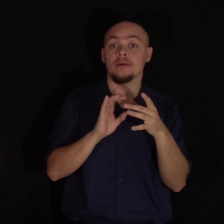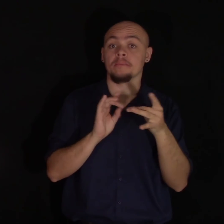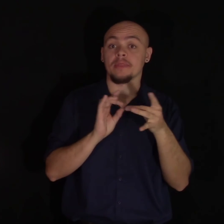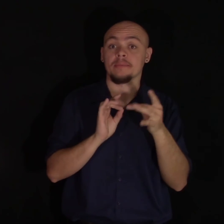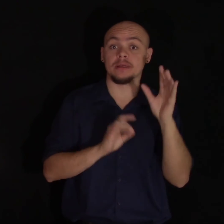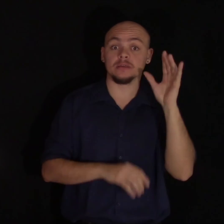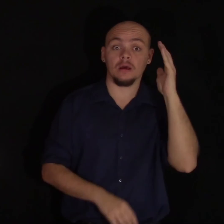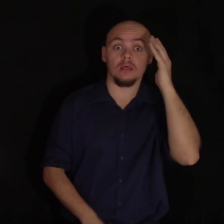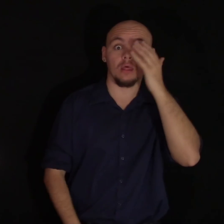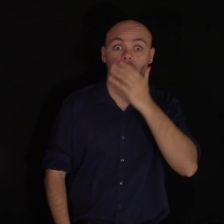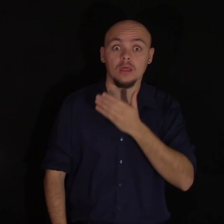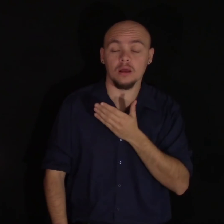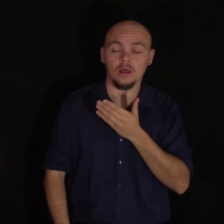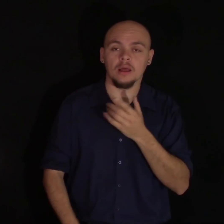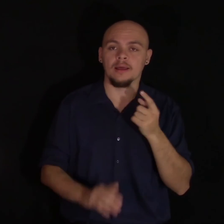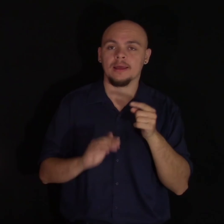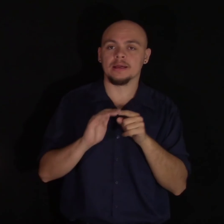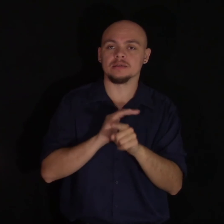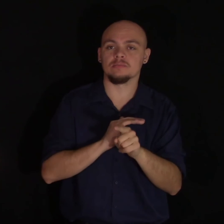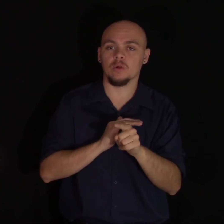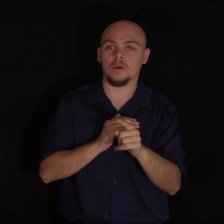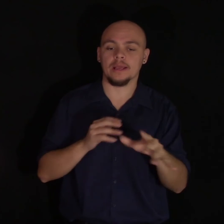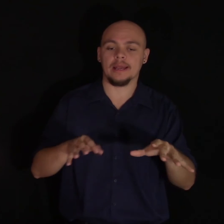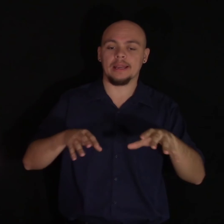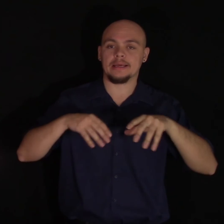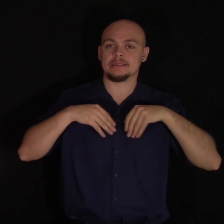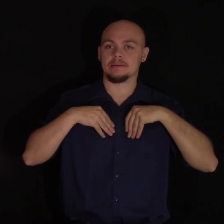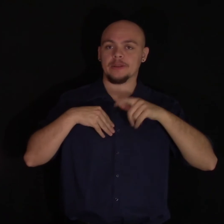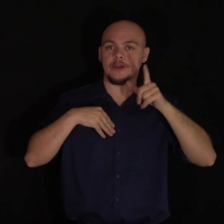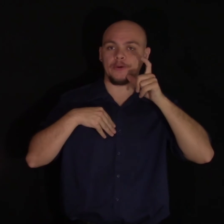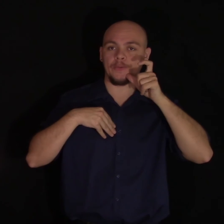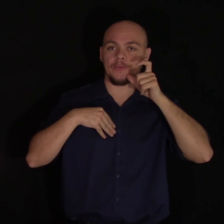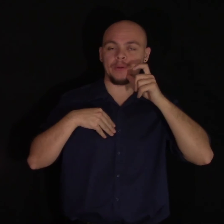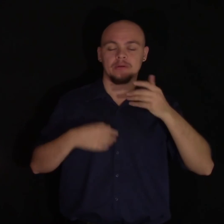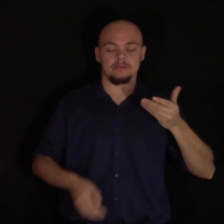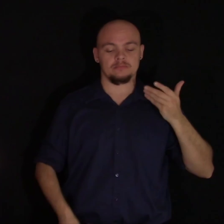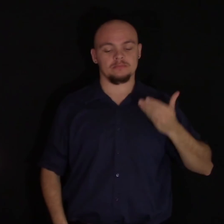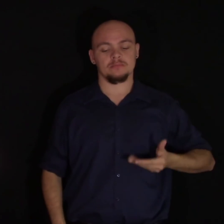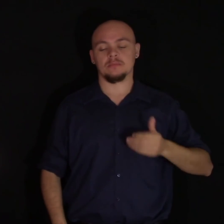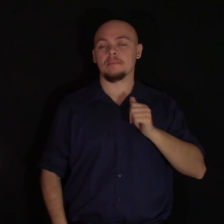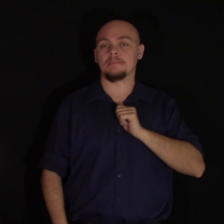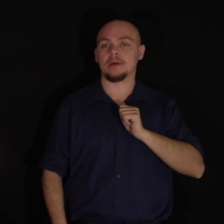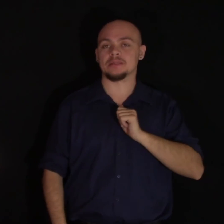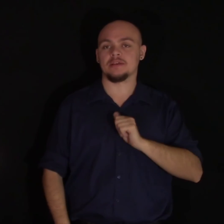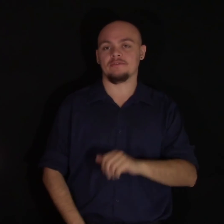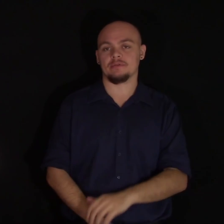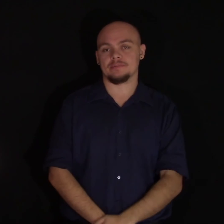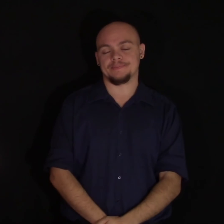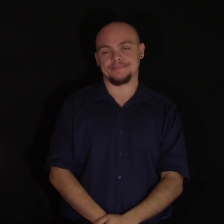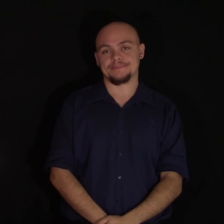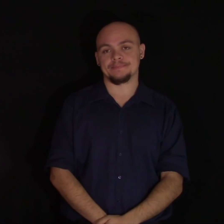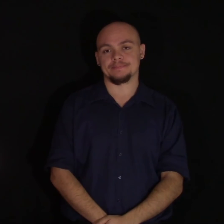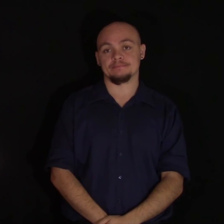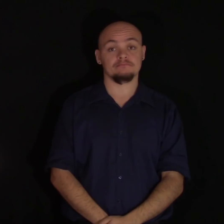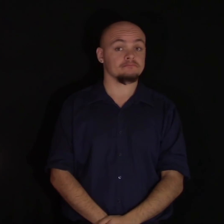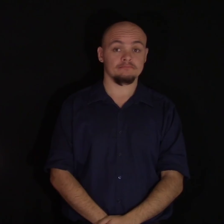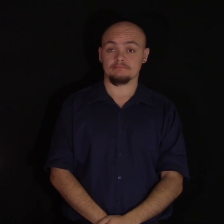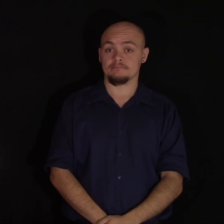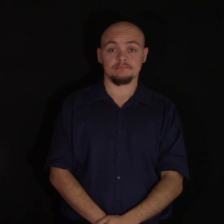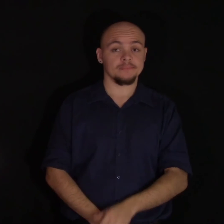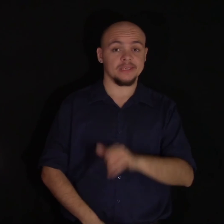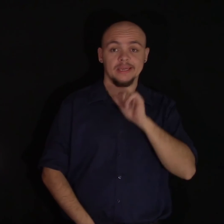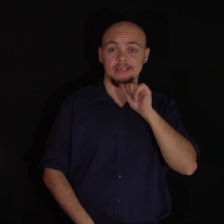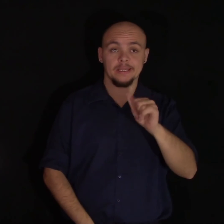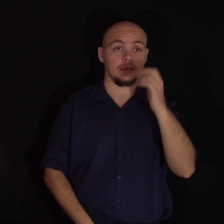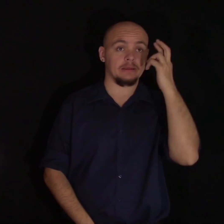was the need to start exploring and embracing myself. What I didn't realize until all